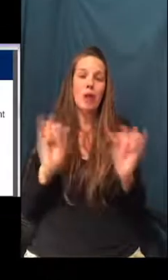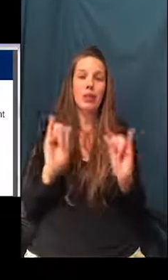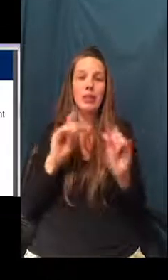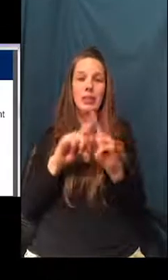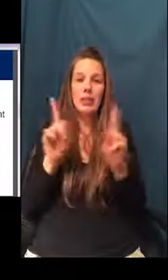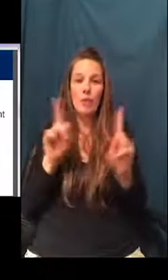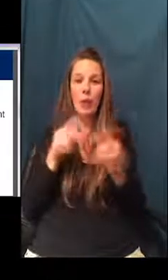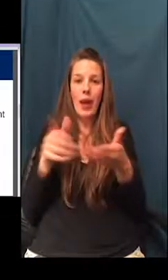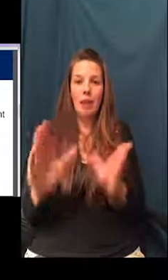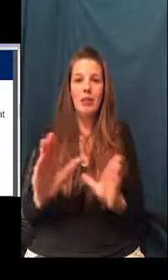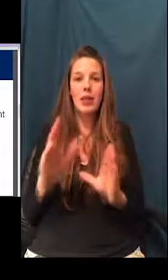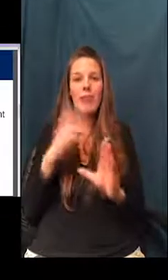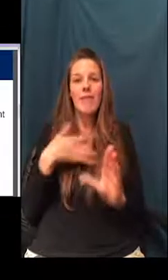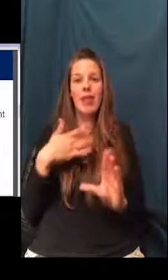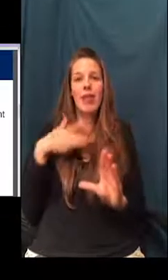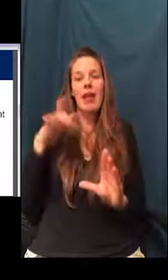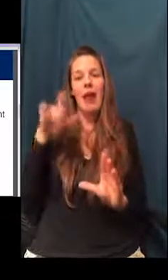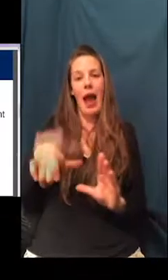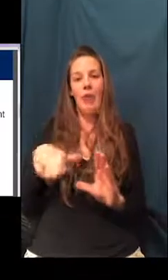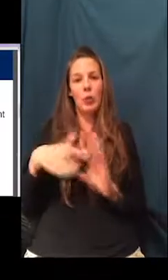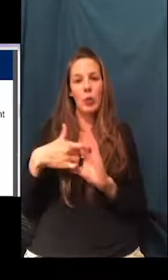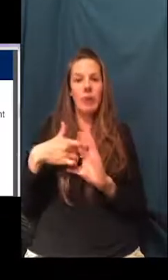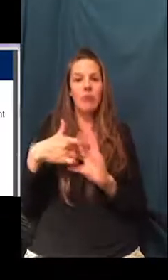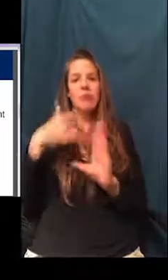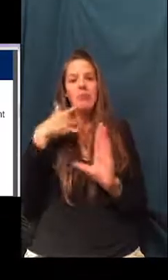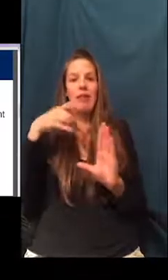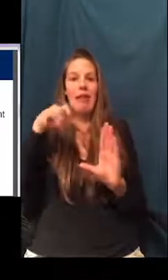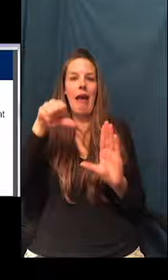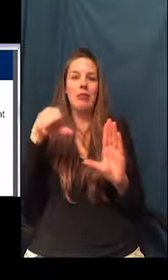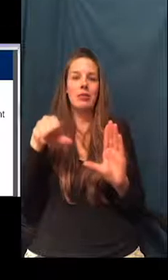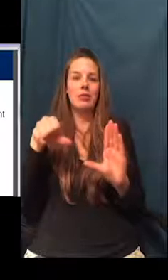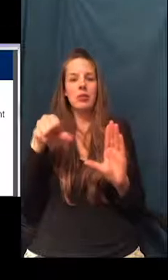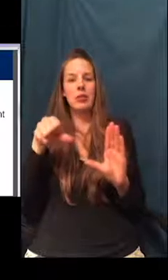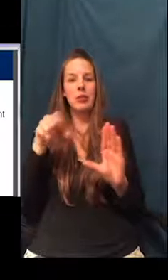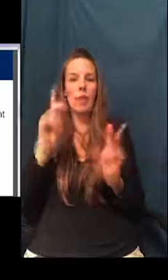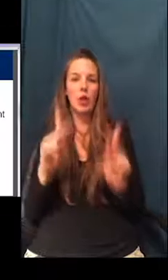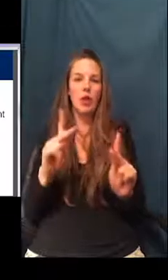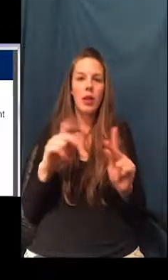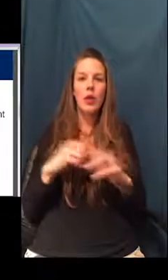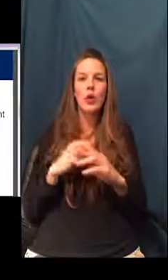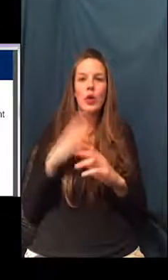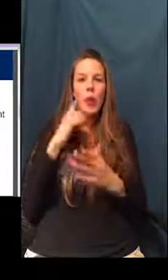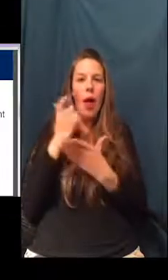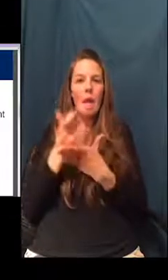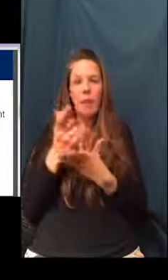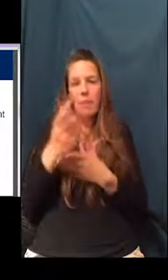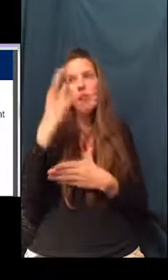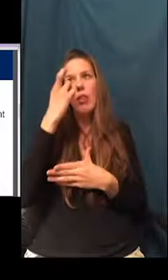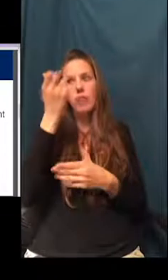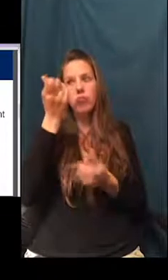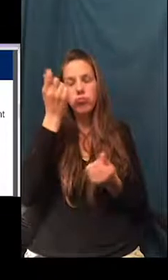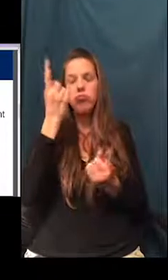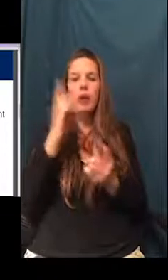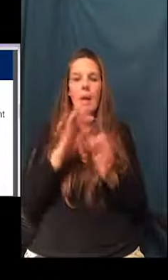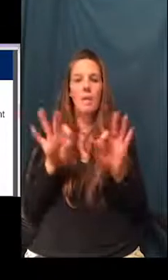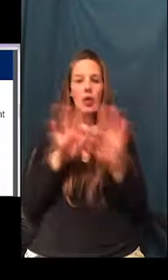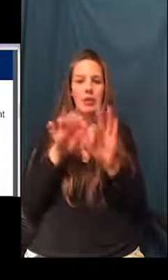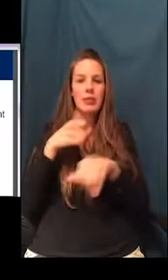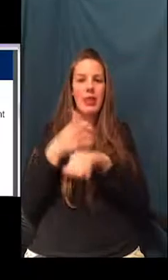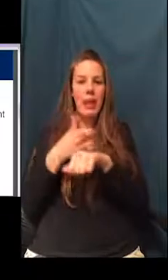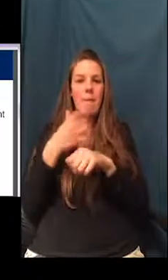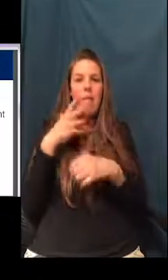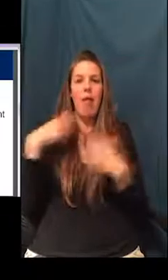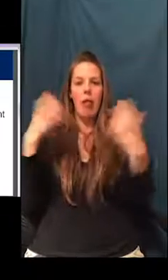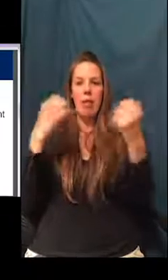different ways. They feel like they have to be there and always be the yes person. And so helping them realize the importance of setting